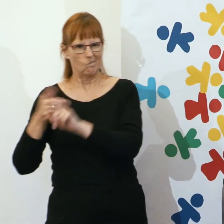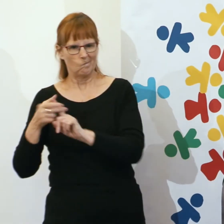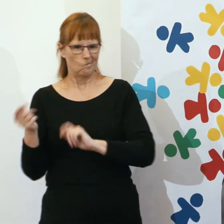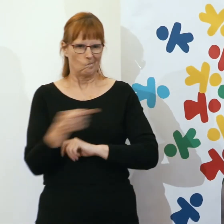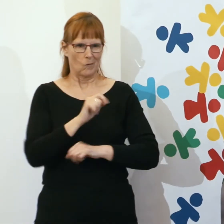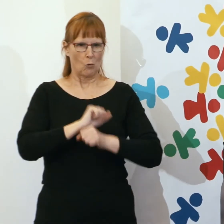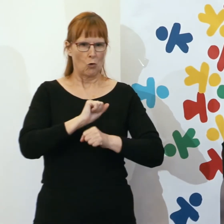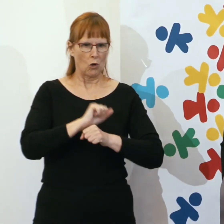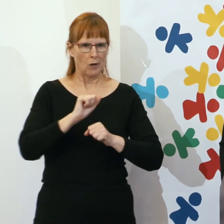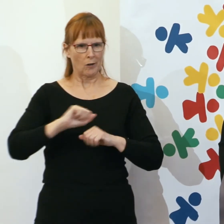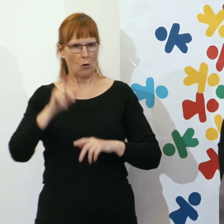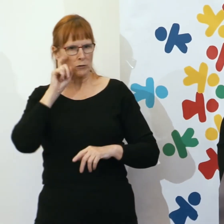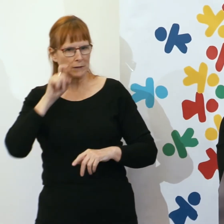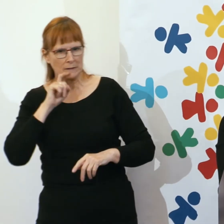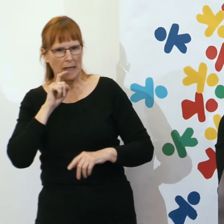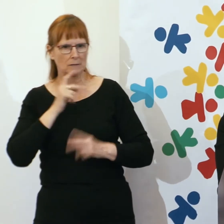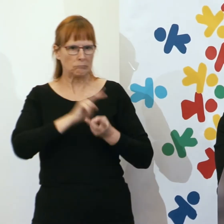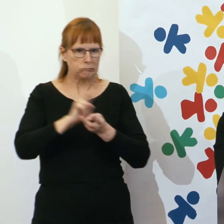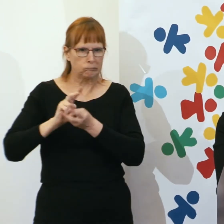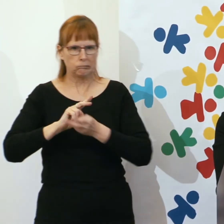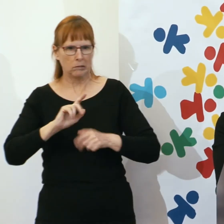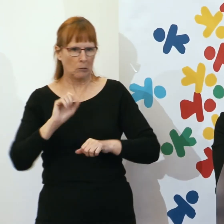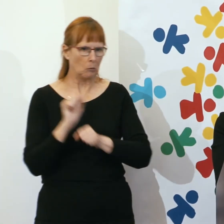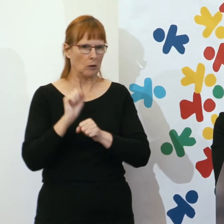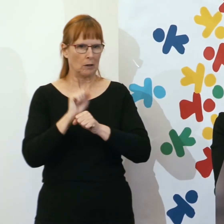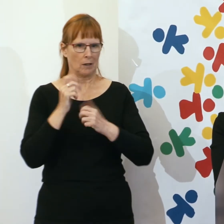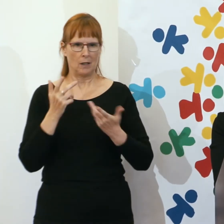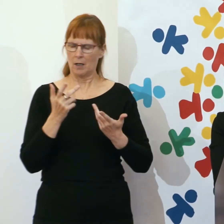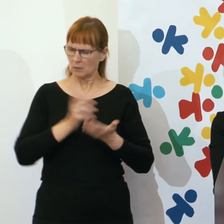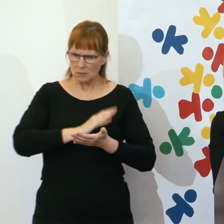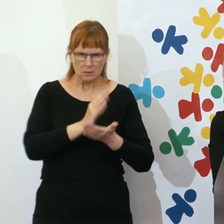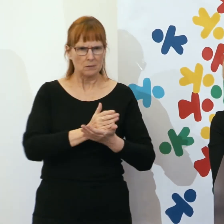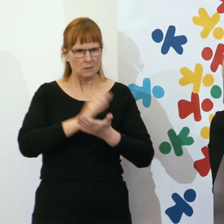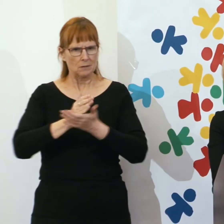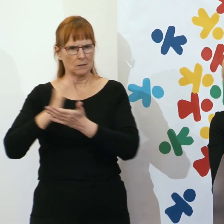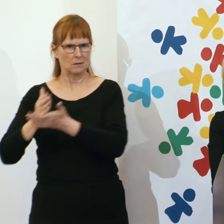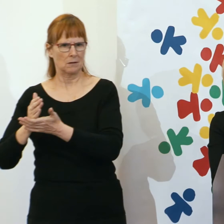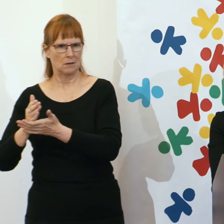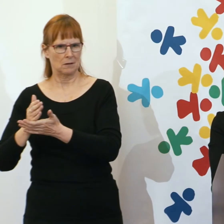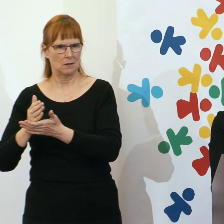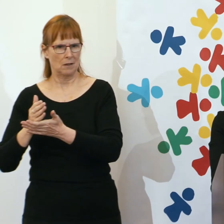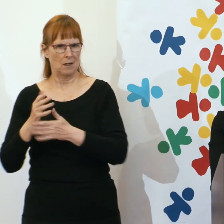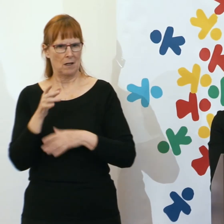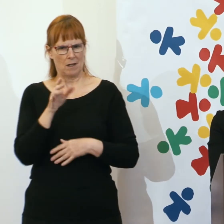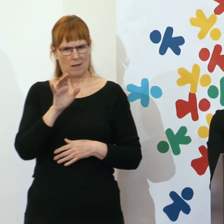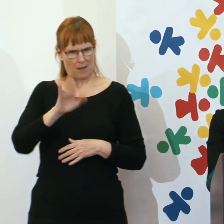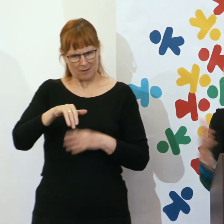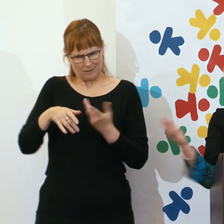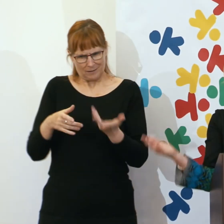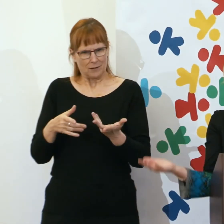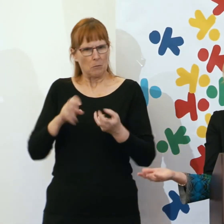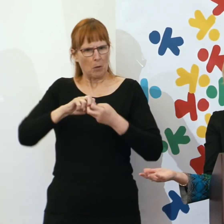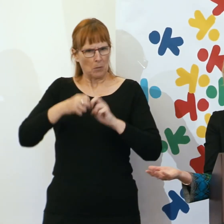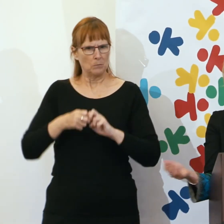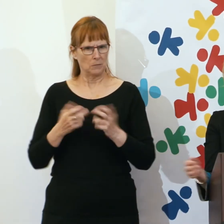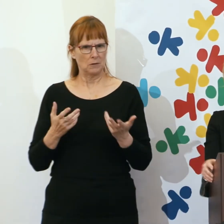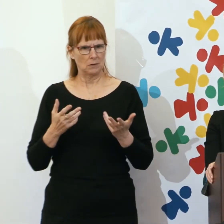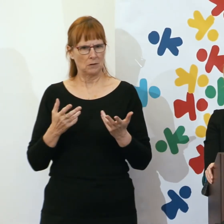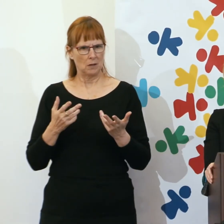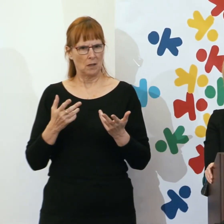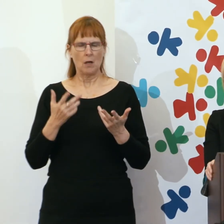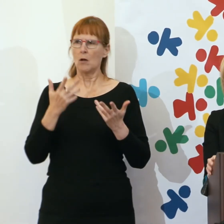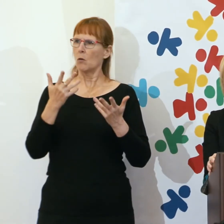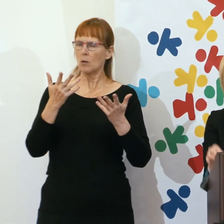talking about responding to our most urgent problems by building cities that welcome